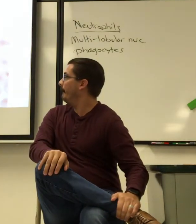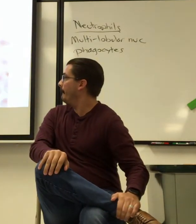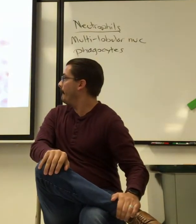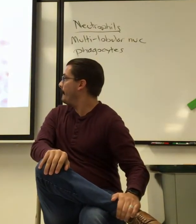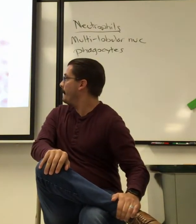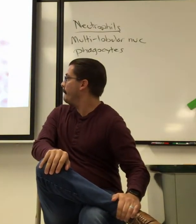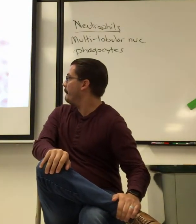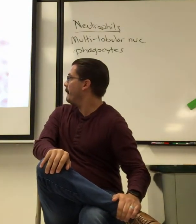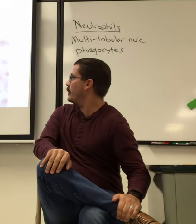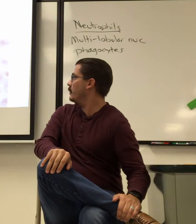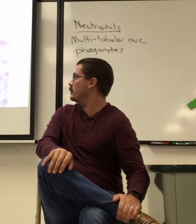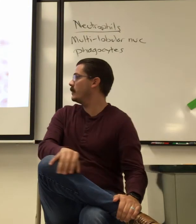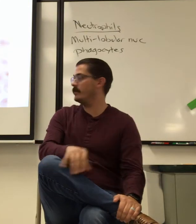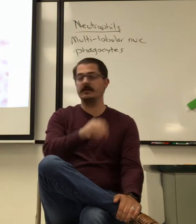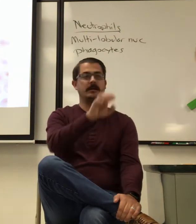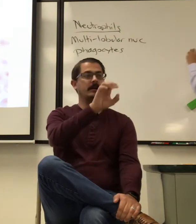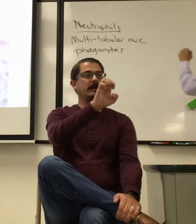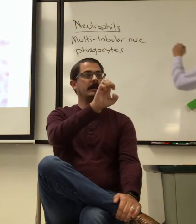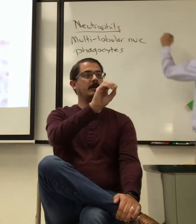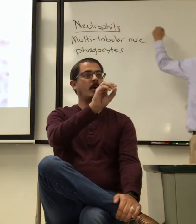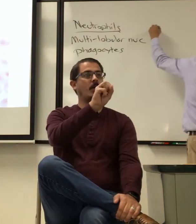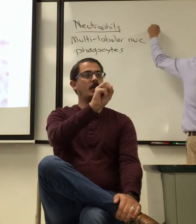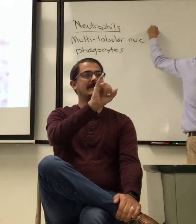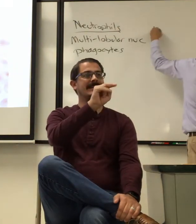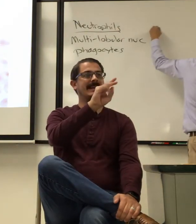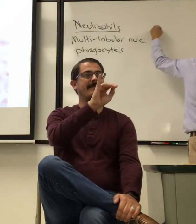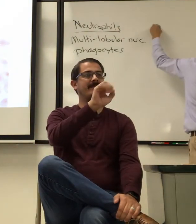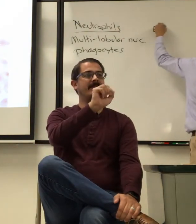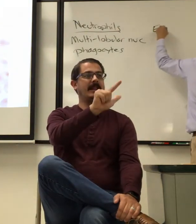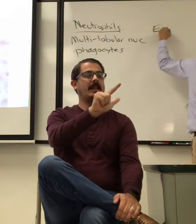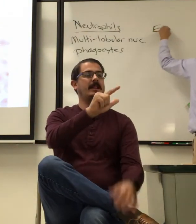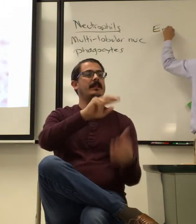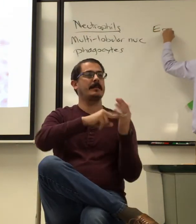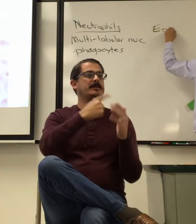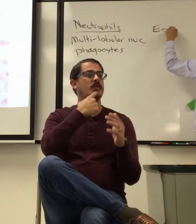one. Eosinophils. Eosin means red staining.